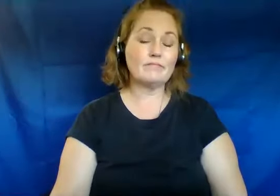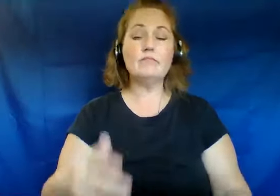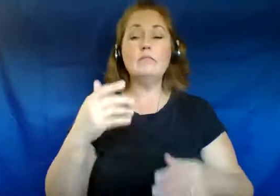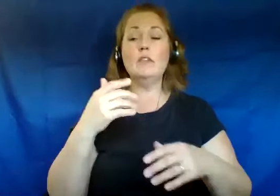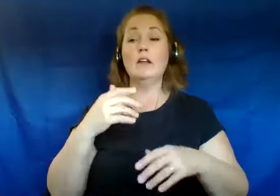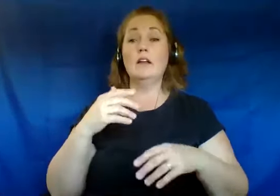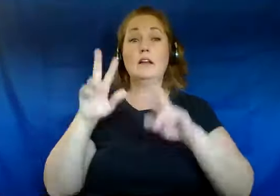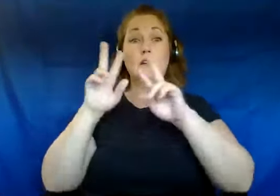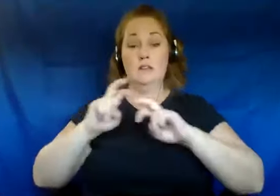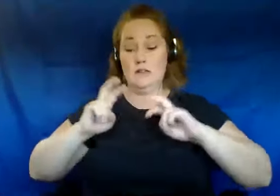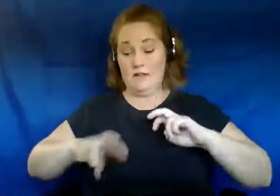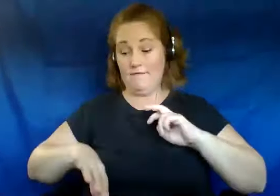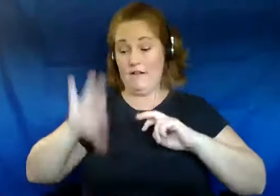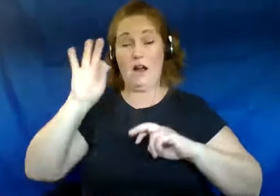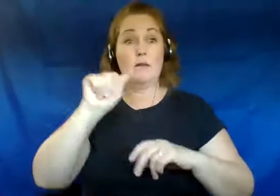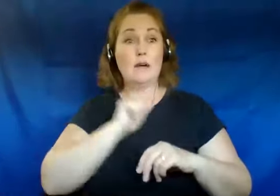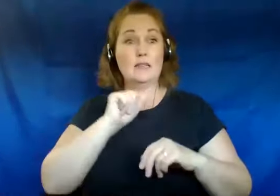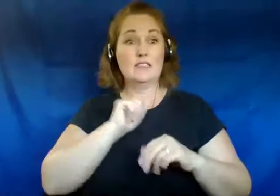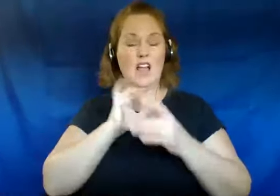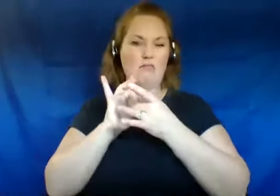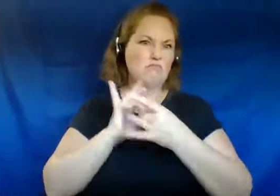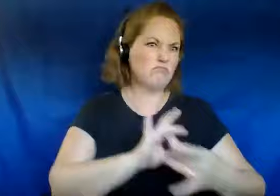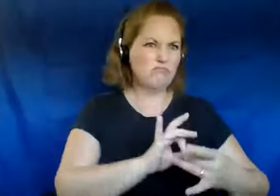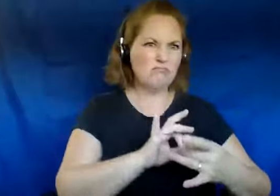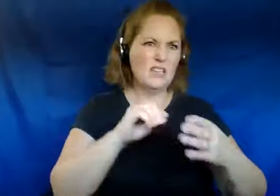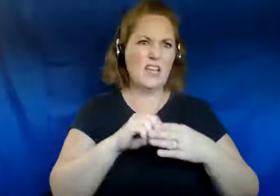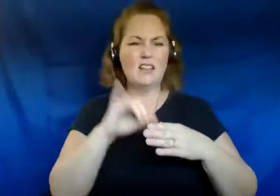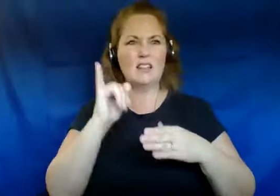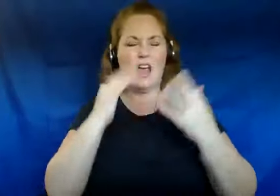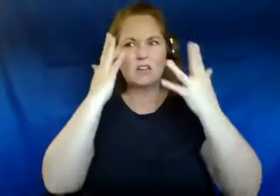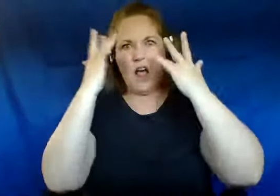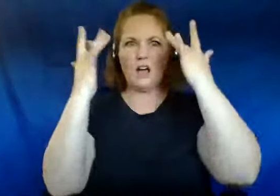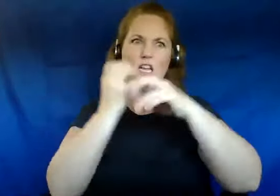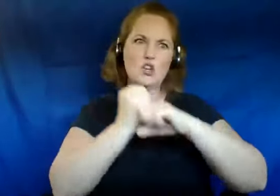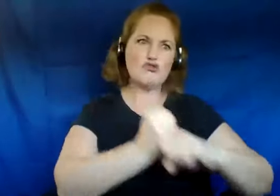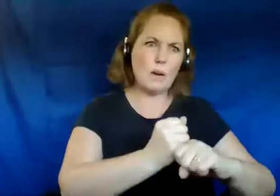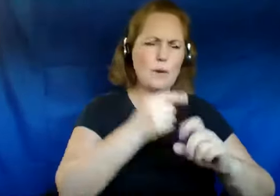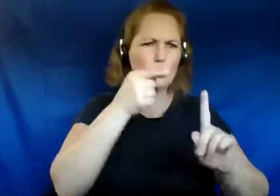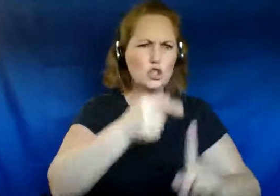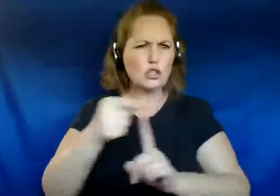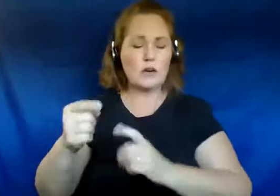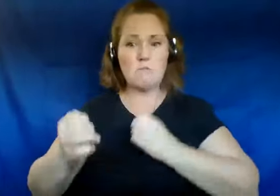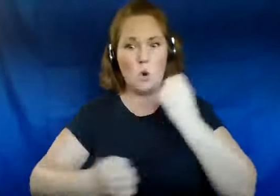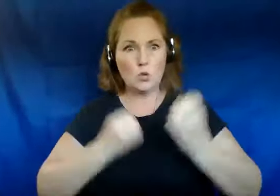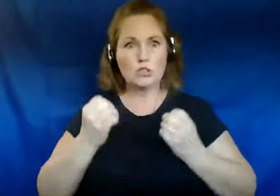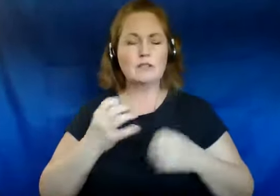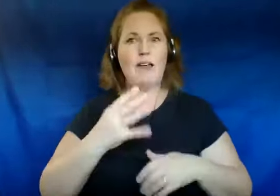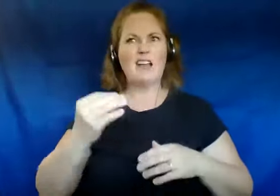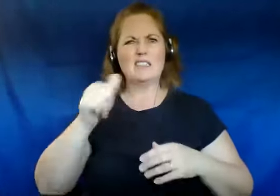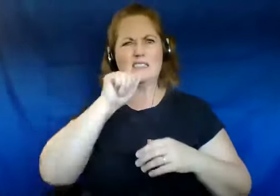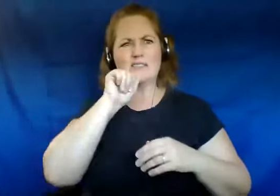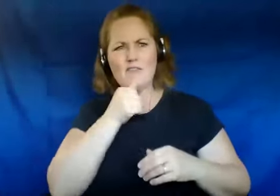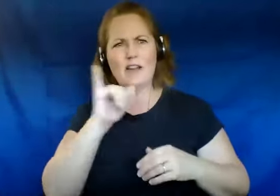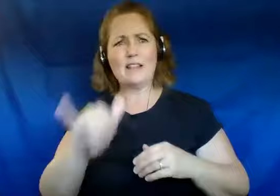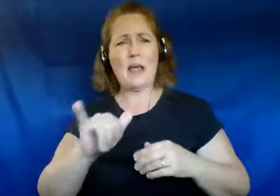Finding ourselves locked into the intoxicating grip of certain emotions and suffering the pain and